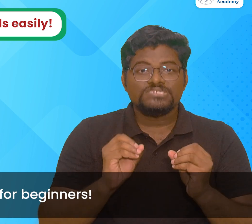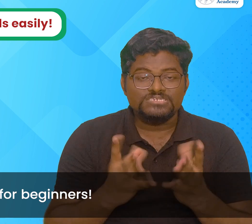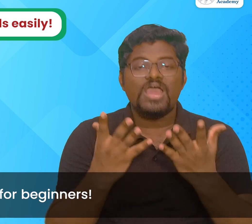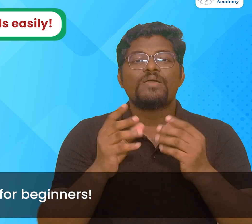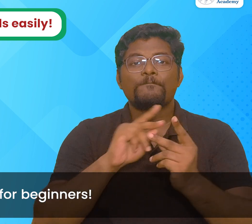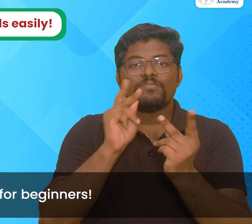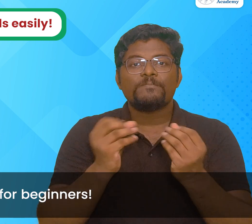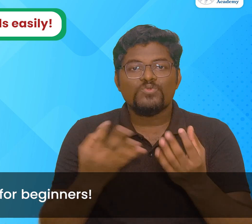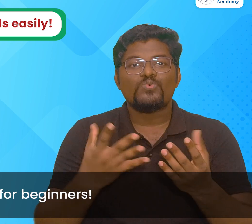Perfect for beginners.